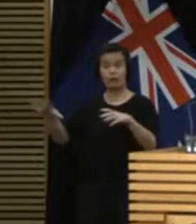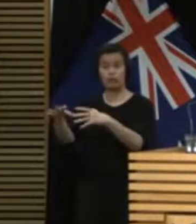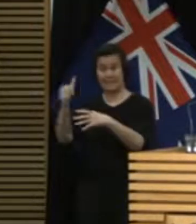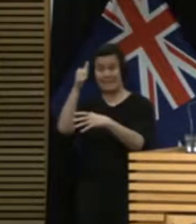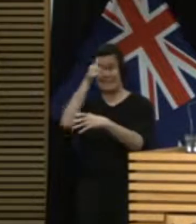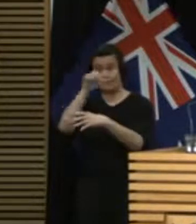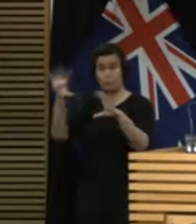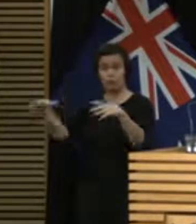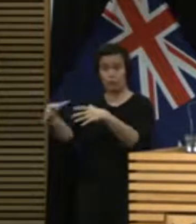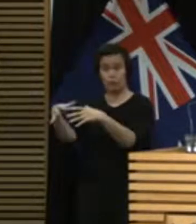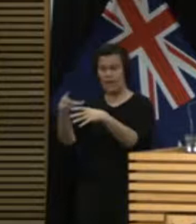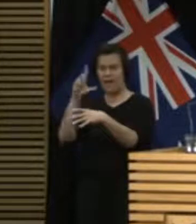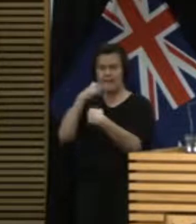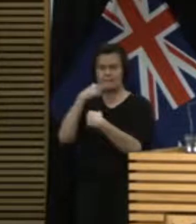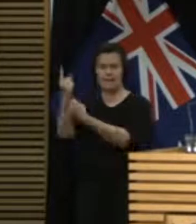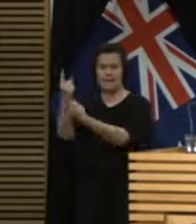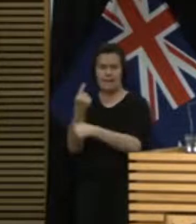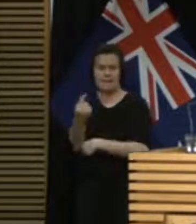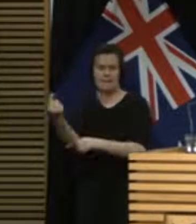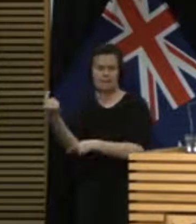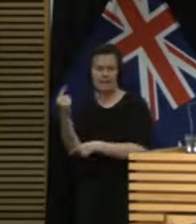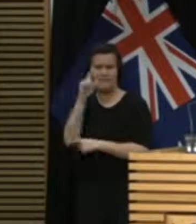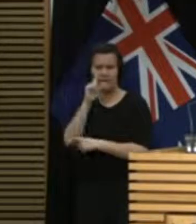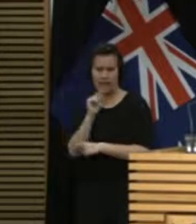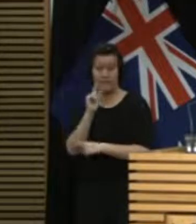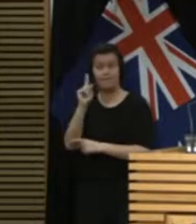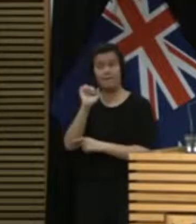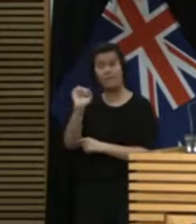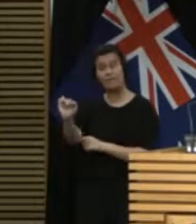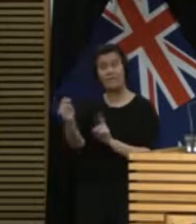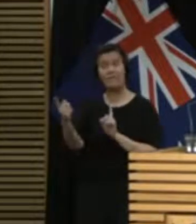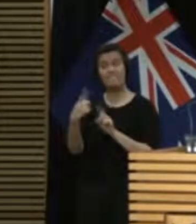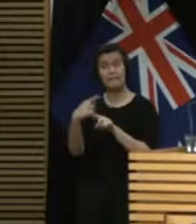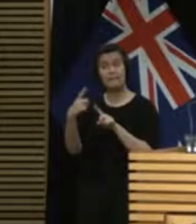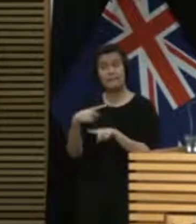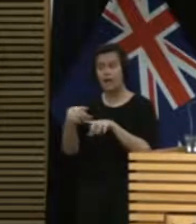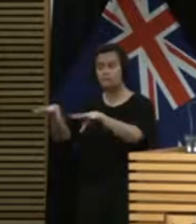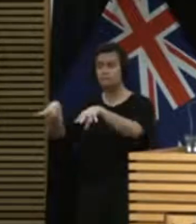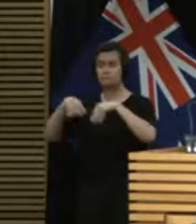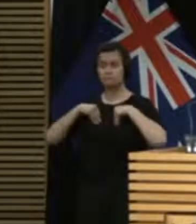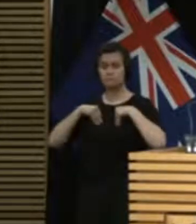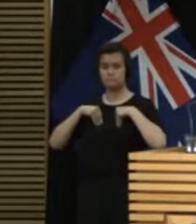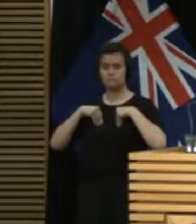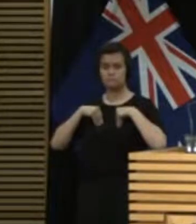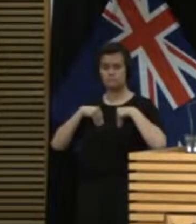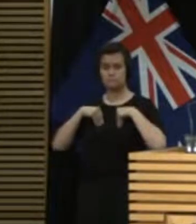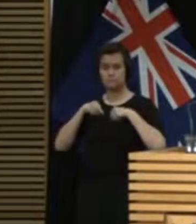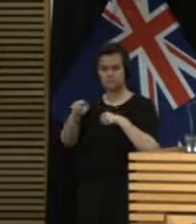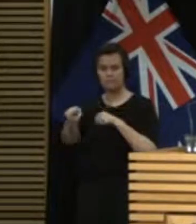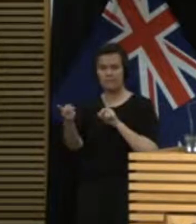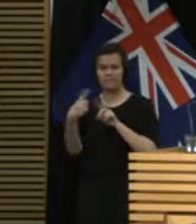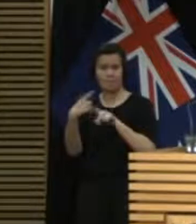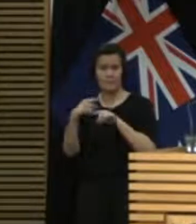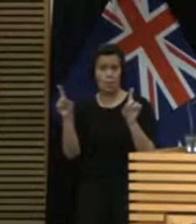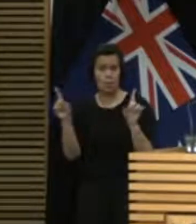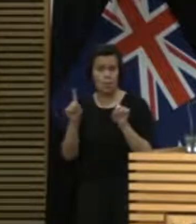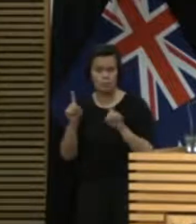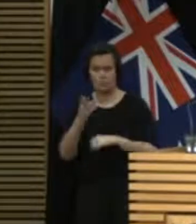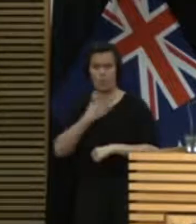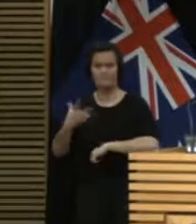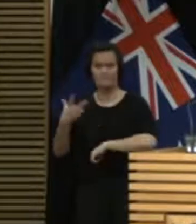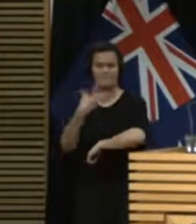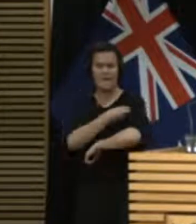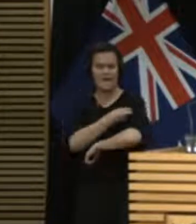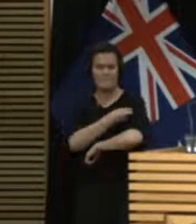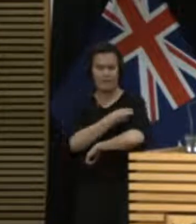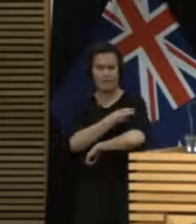for themselves, really, but certainly we took on the feedback of that panel. They wanted to see very high vaccination rates